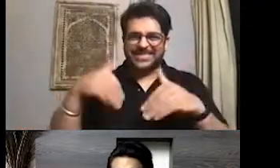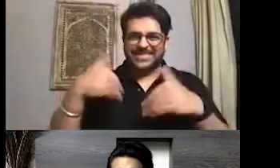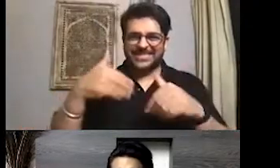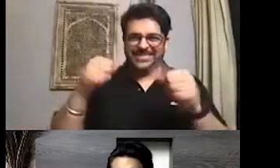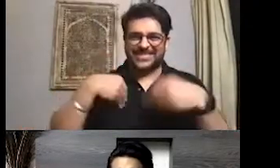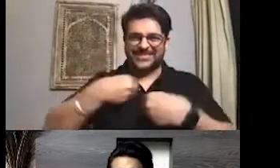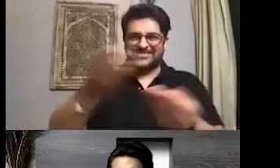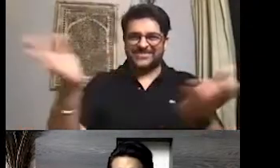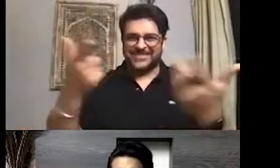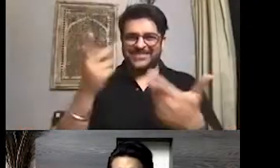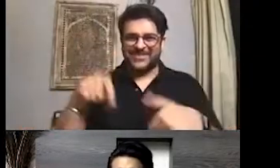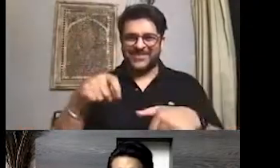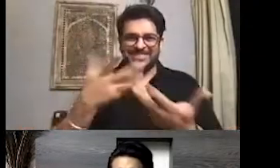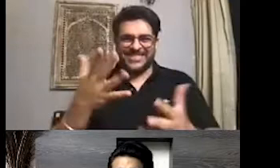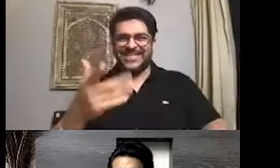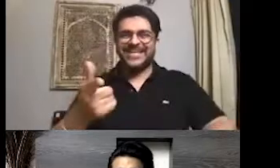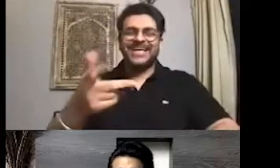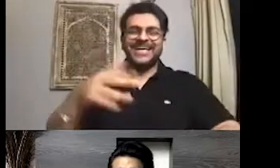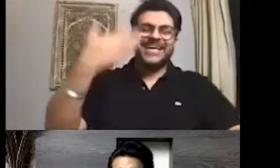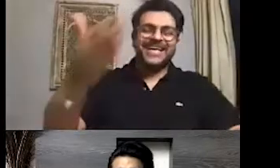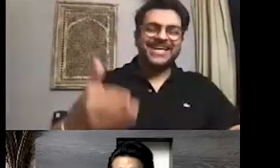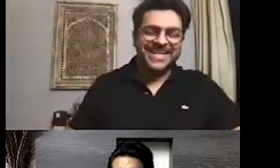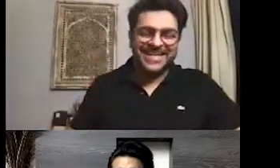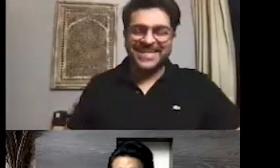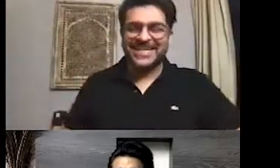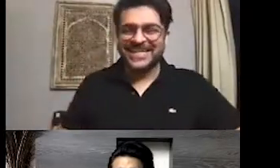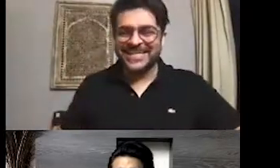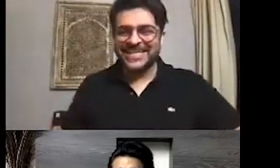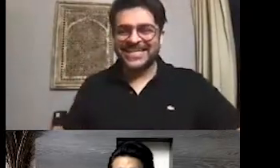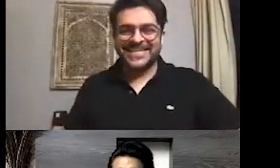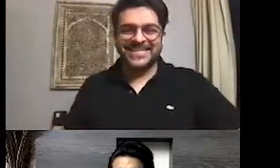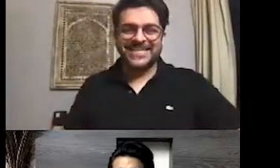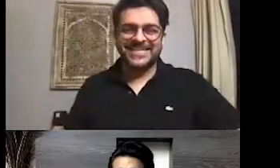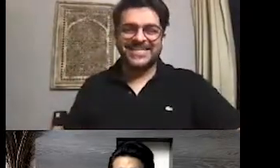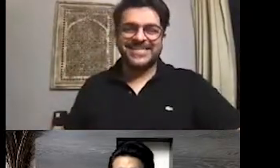Wow, you're all fast, you're just giving me right answers.